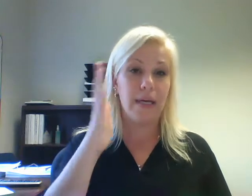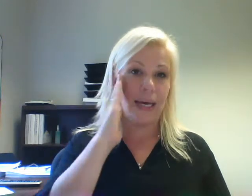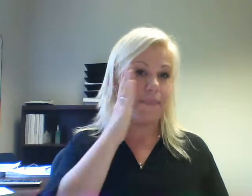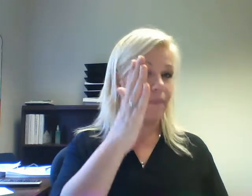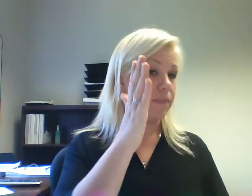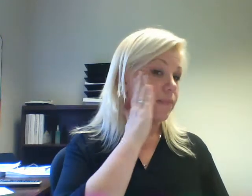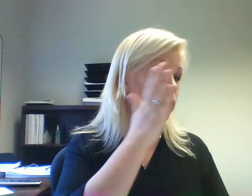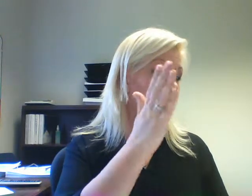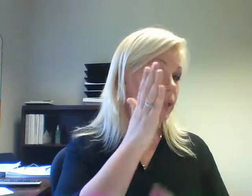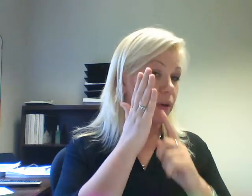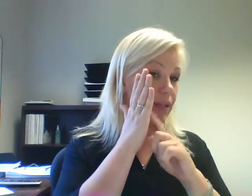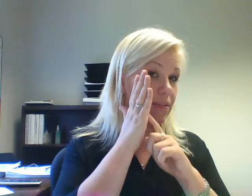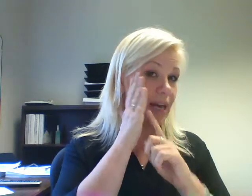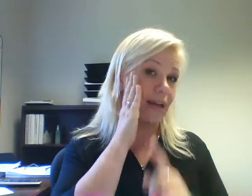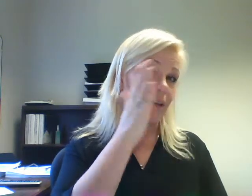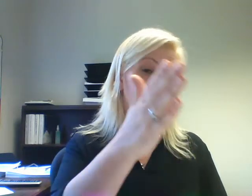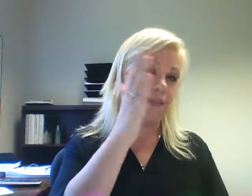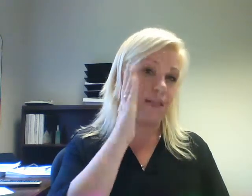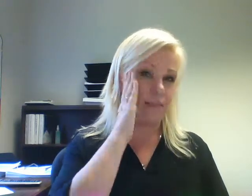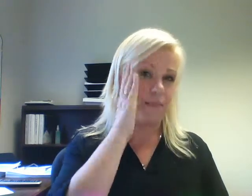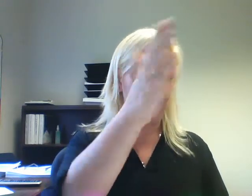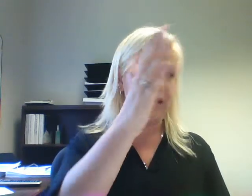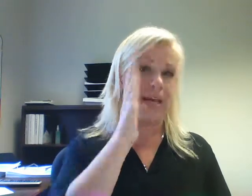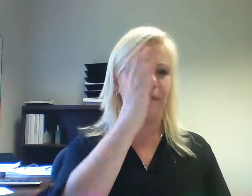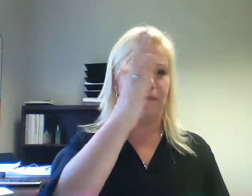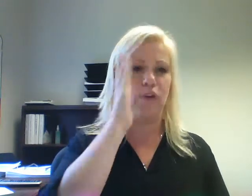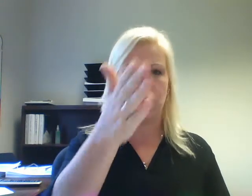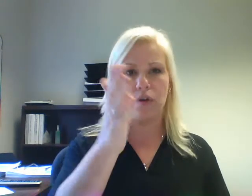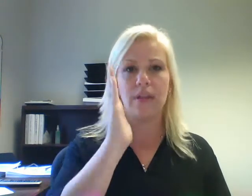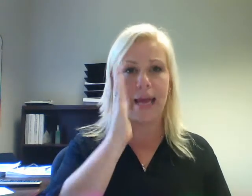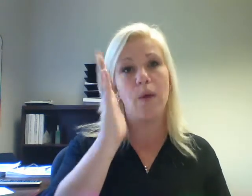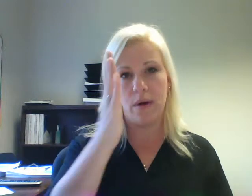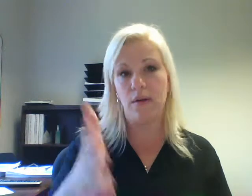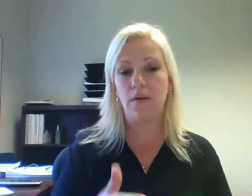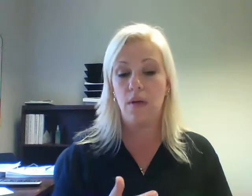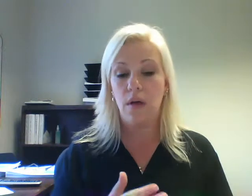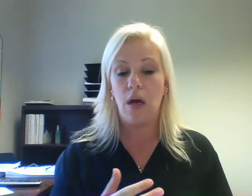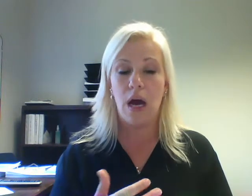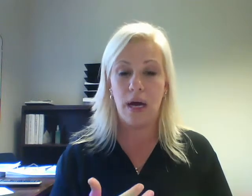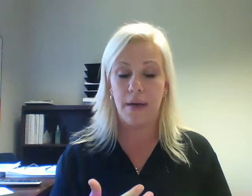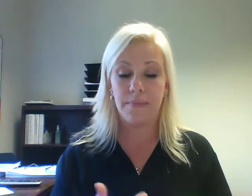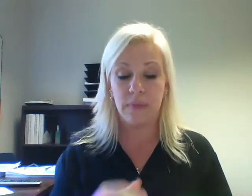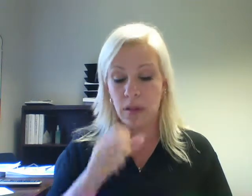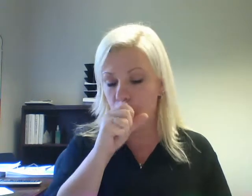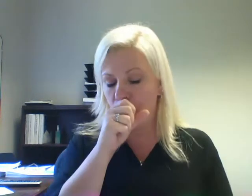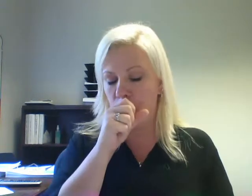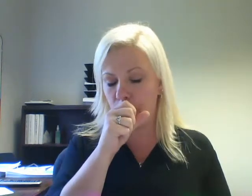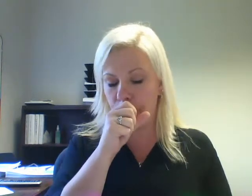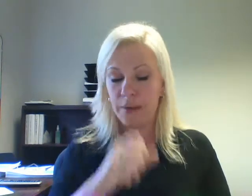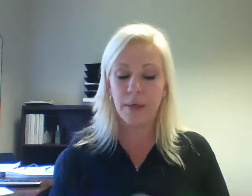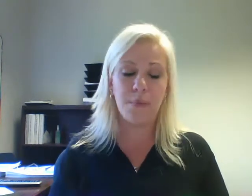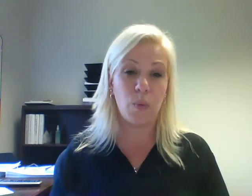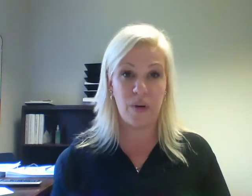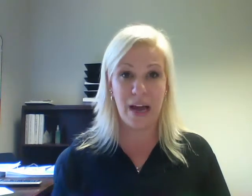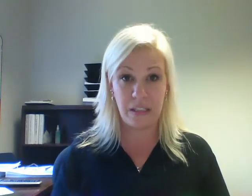It really what the sign is meaning in the future, like I will. But when you ask